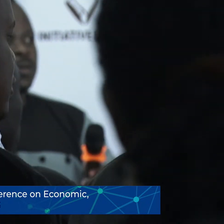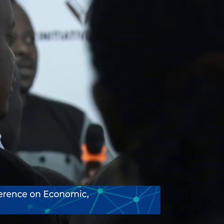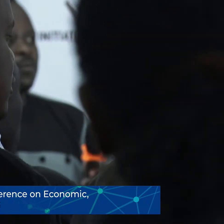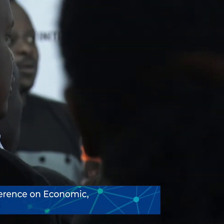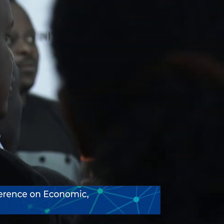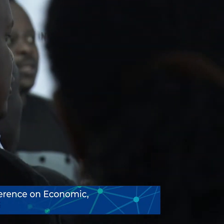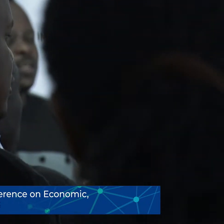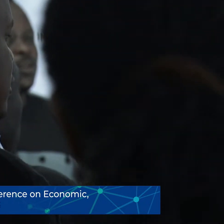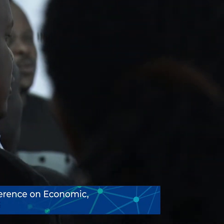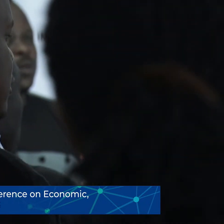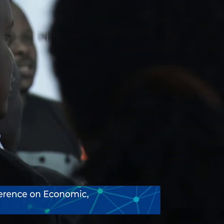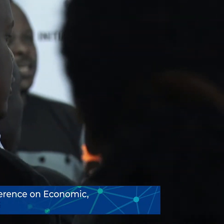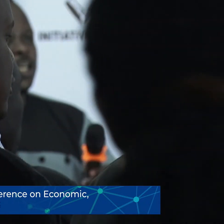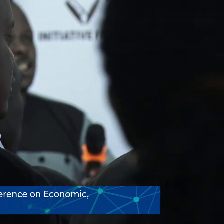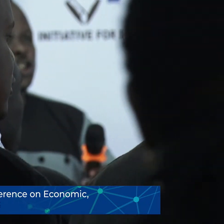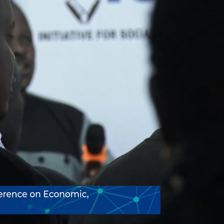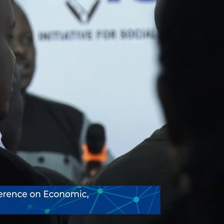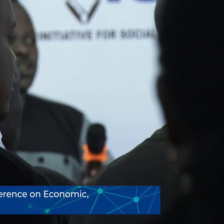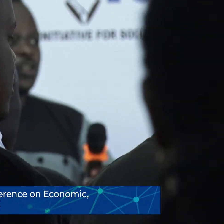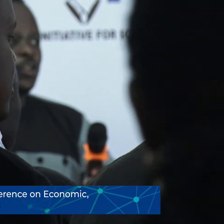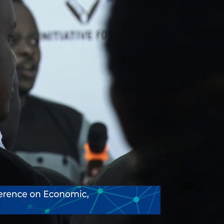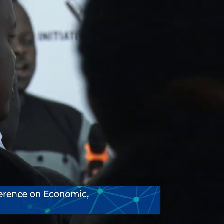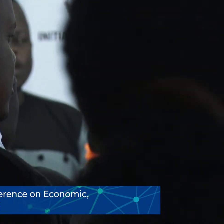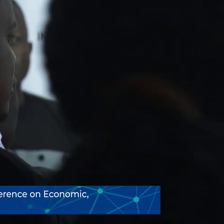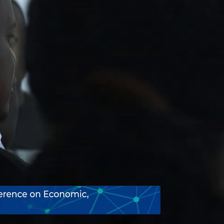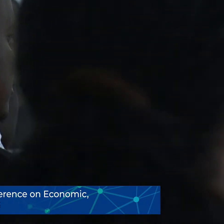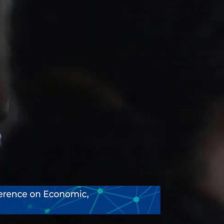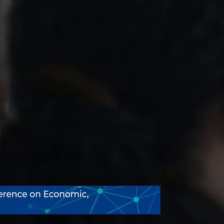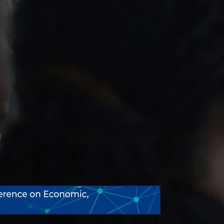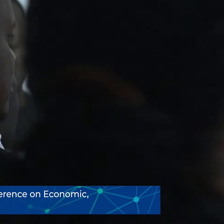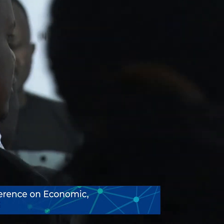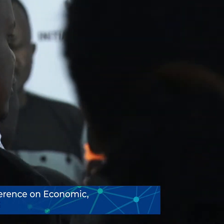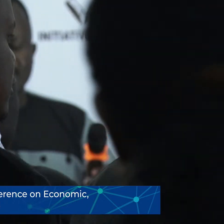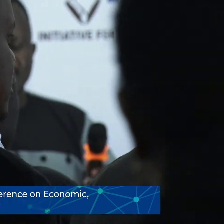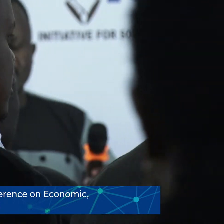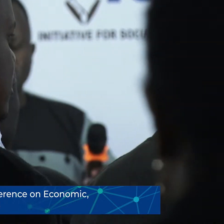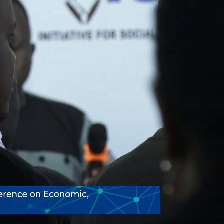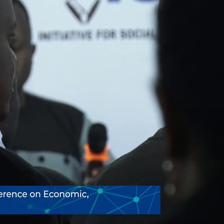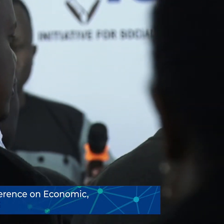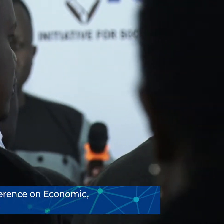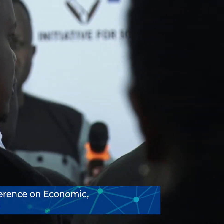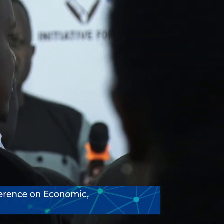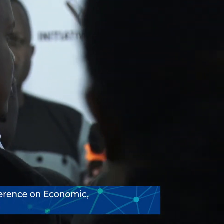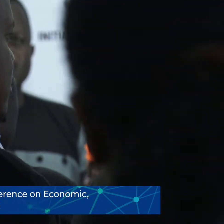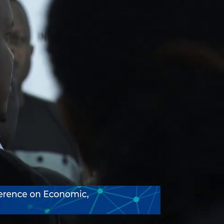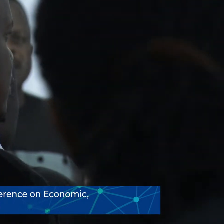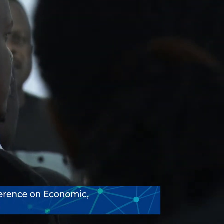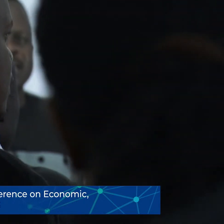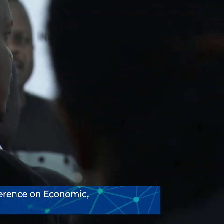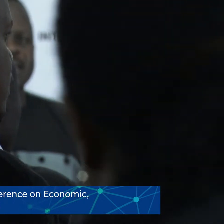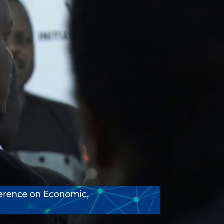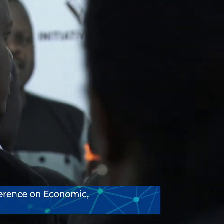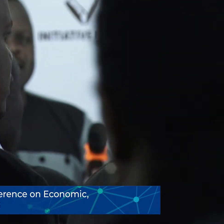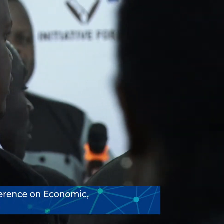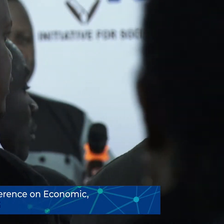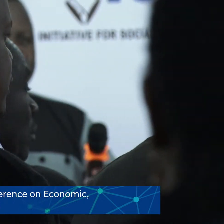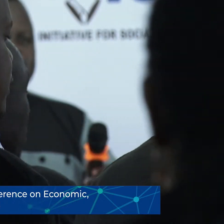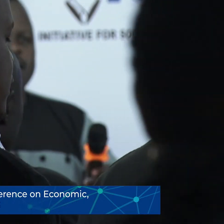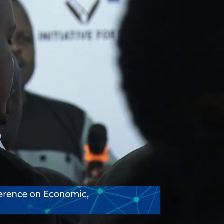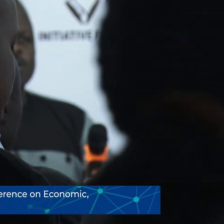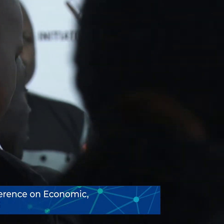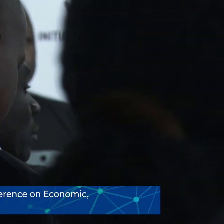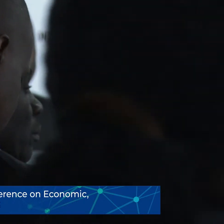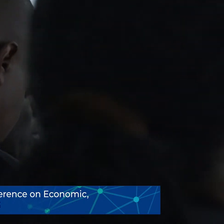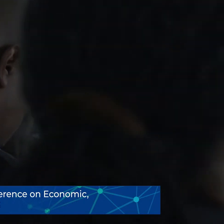tutimize na malengo yetu. Jumuiya yetu sote tuilinde,